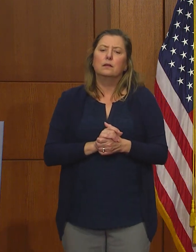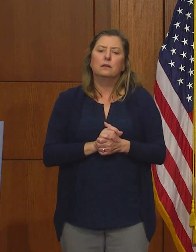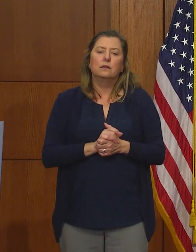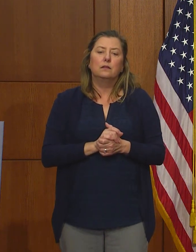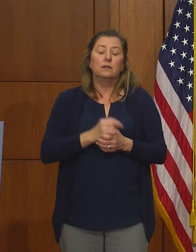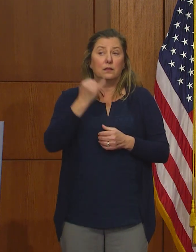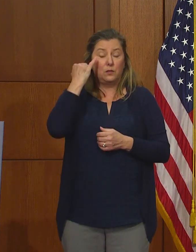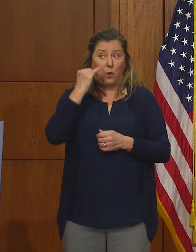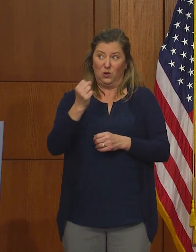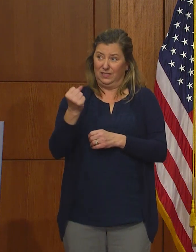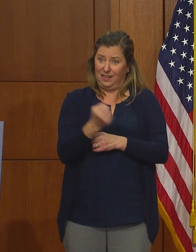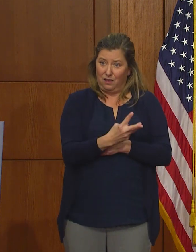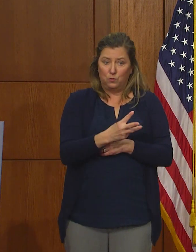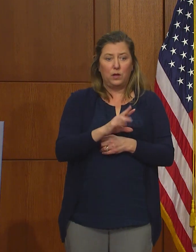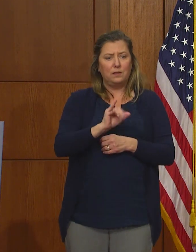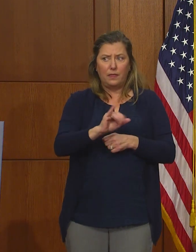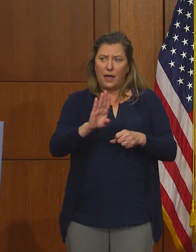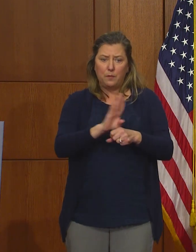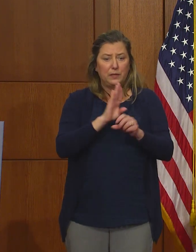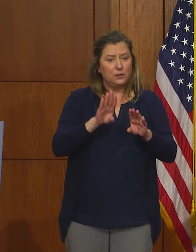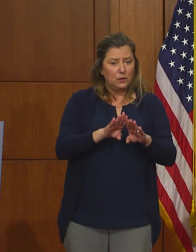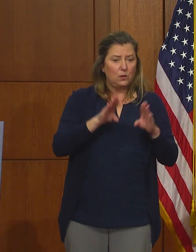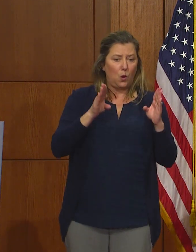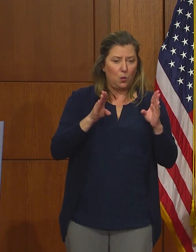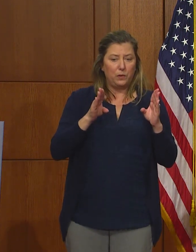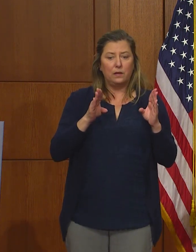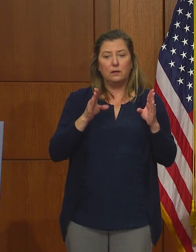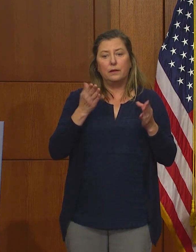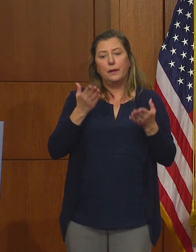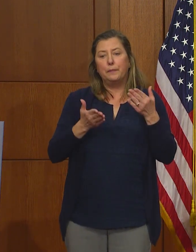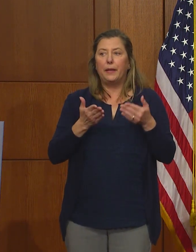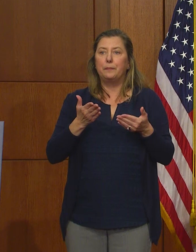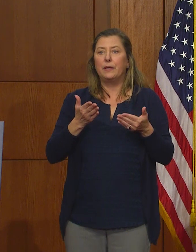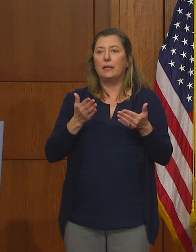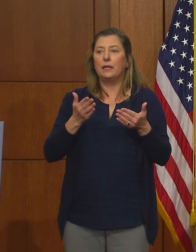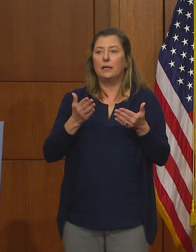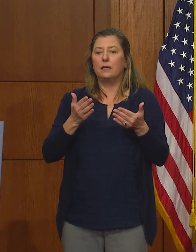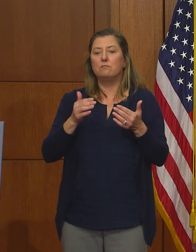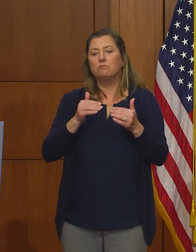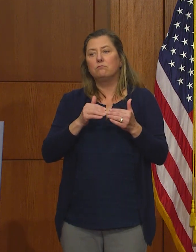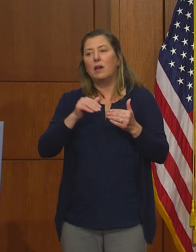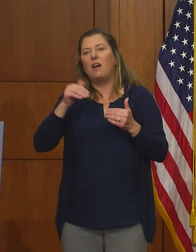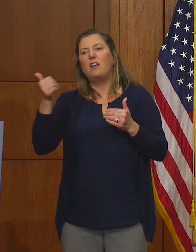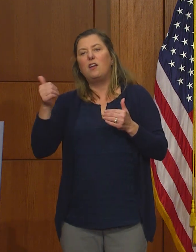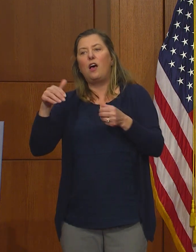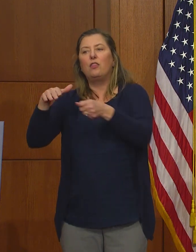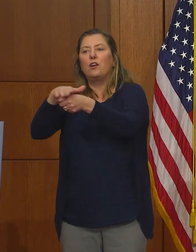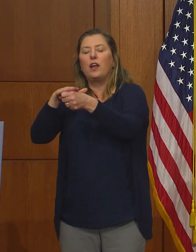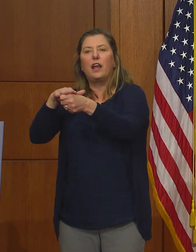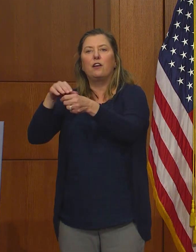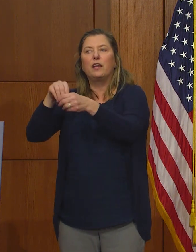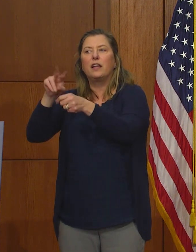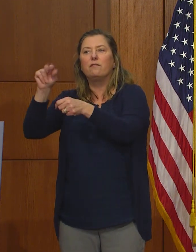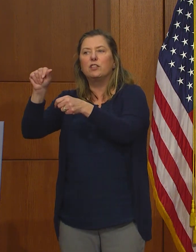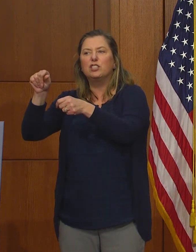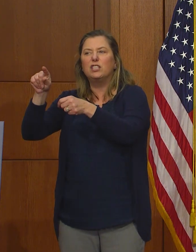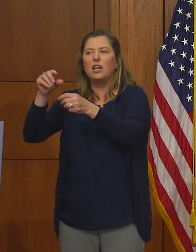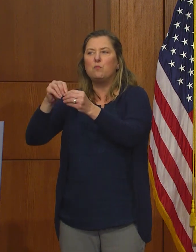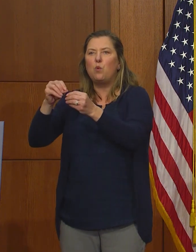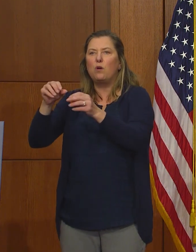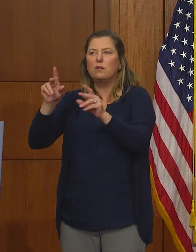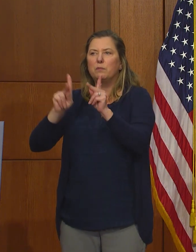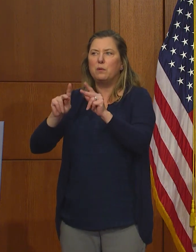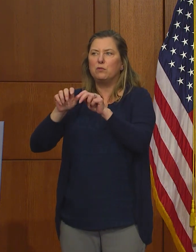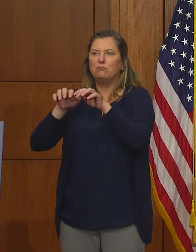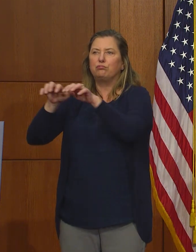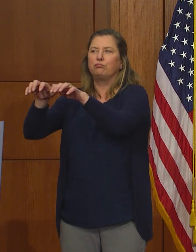to open their place of business and, for example, another more dense populated area in Virginia doesn't, it's